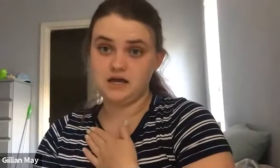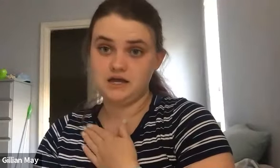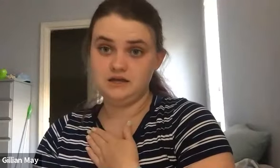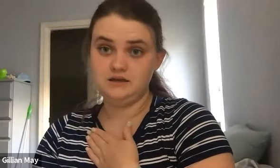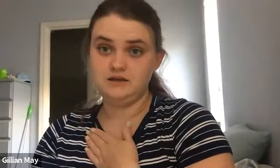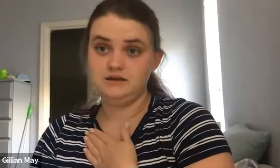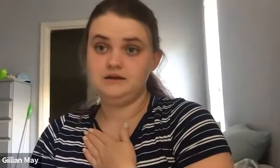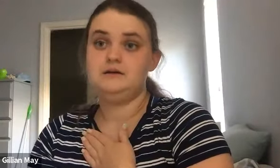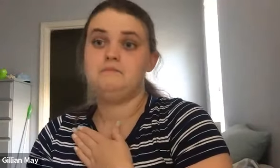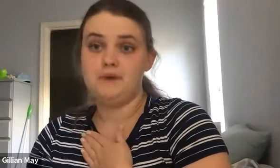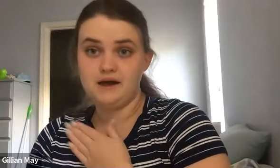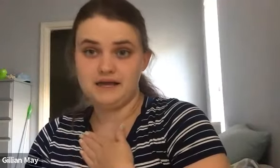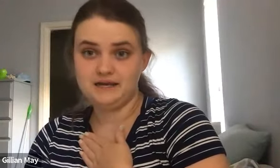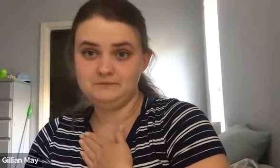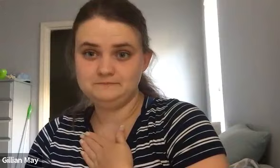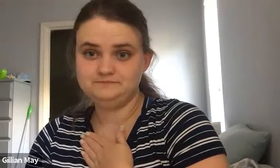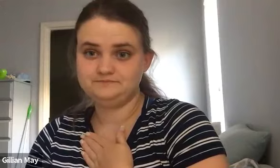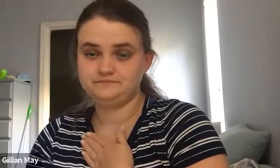my, mine,